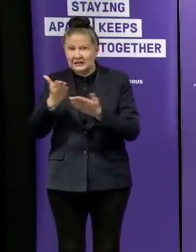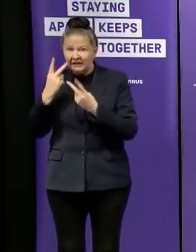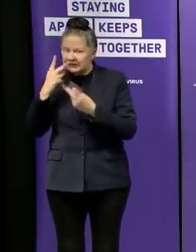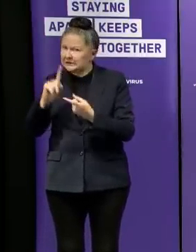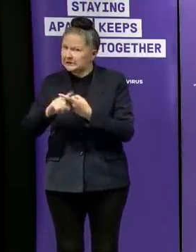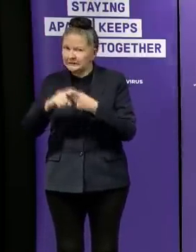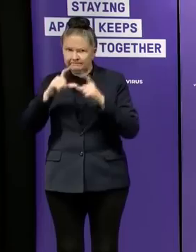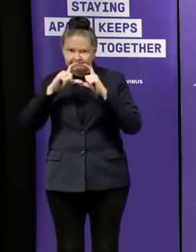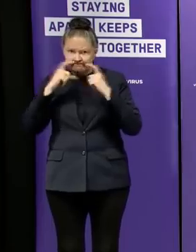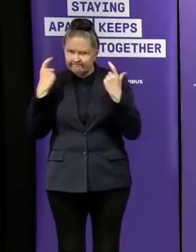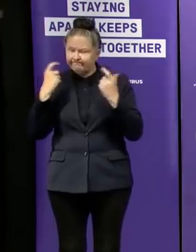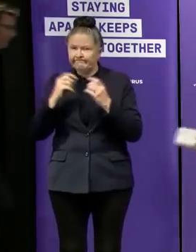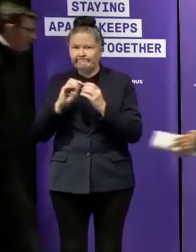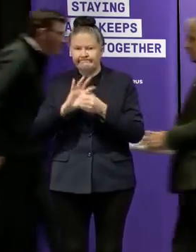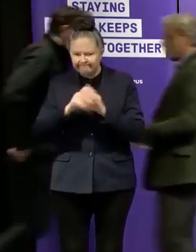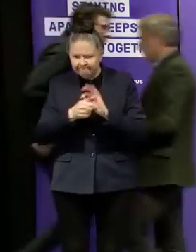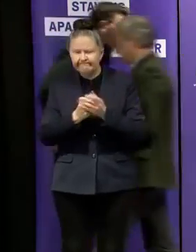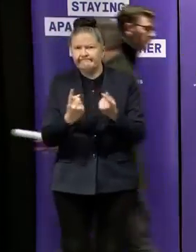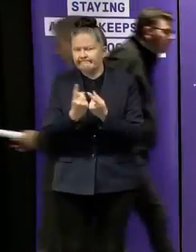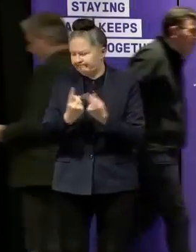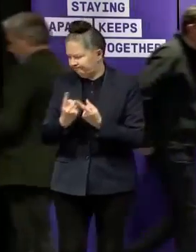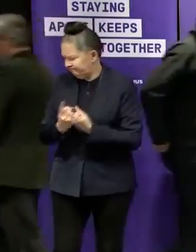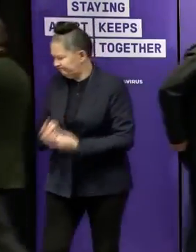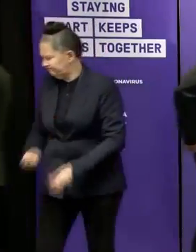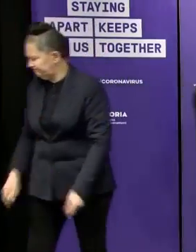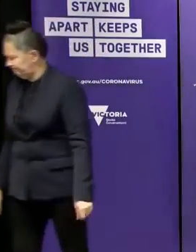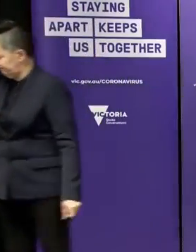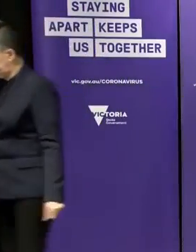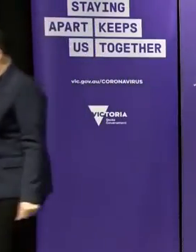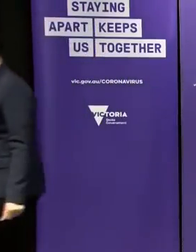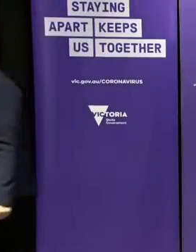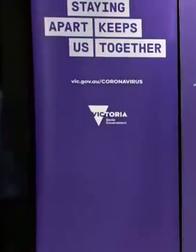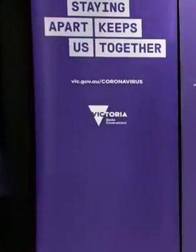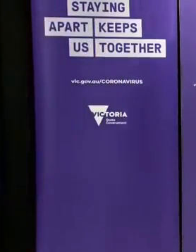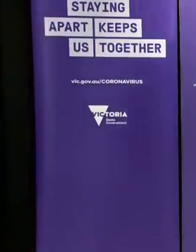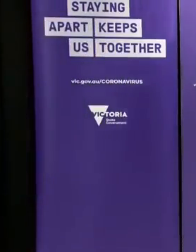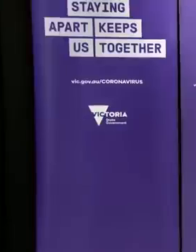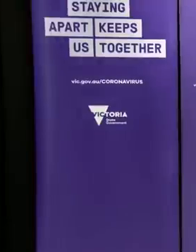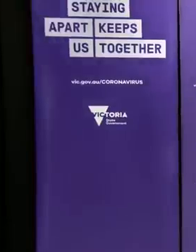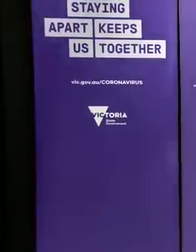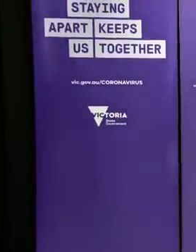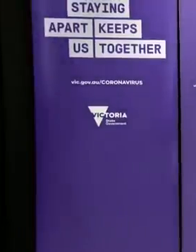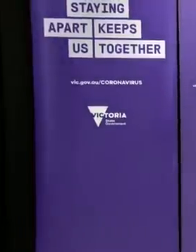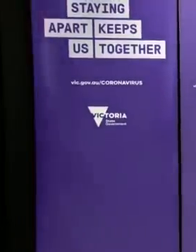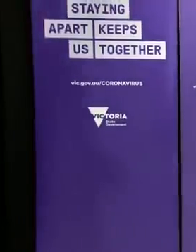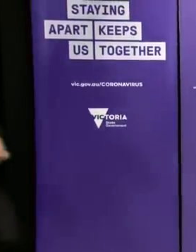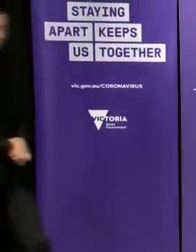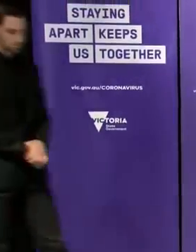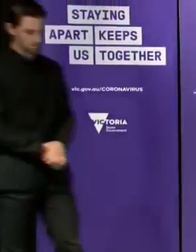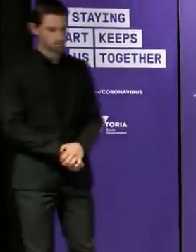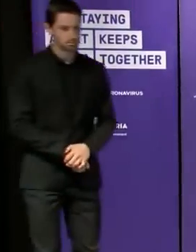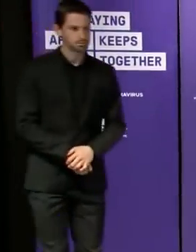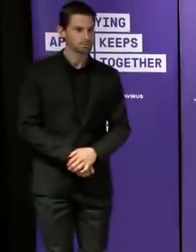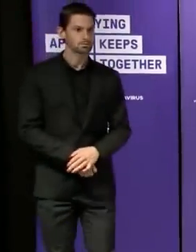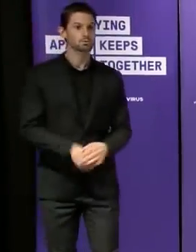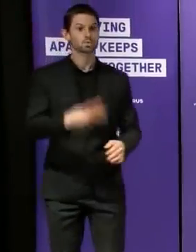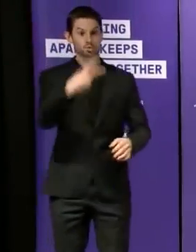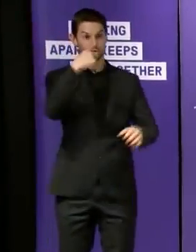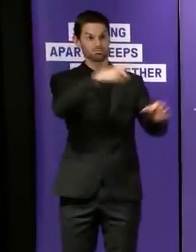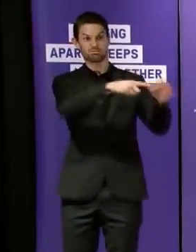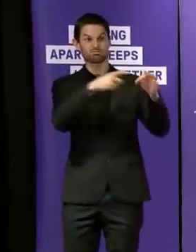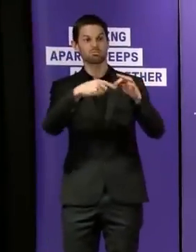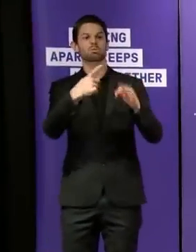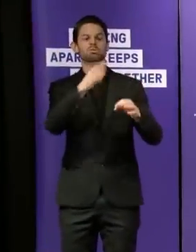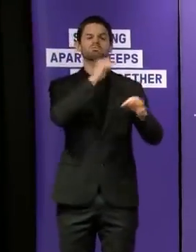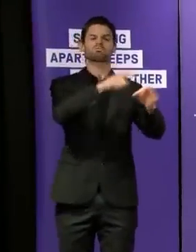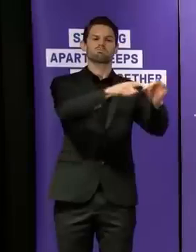you. Very good. We're happy to take any questions you have. The new 25-kilometre rule, yes, is that only in place